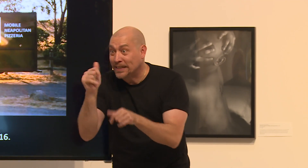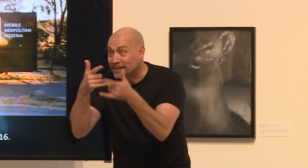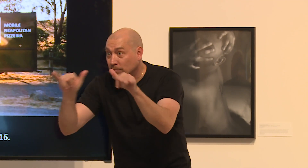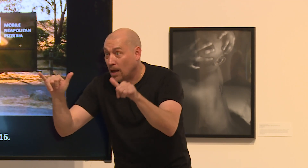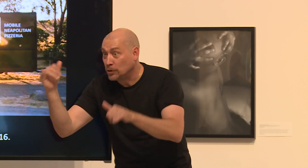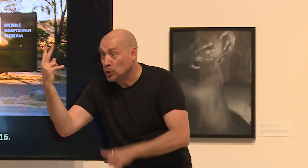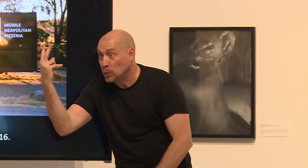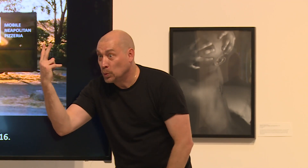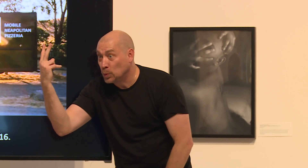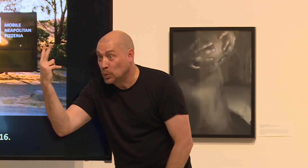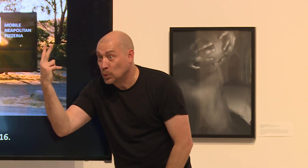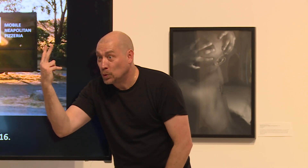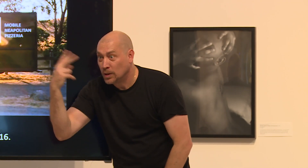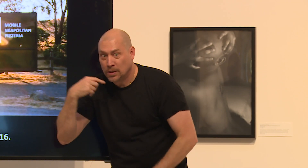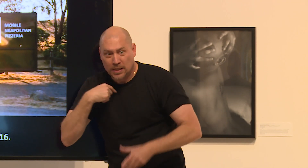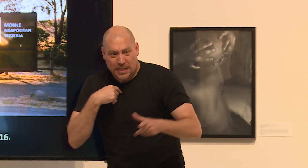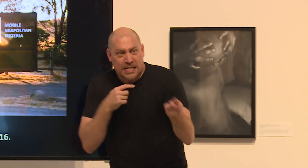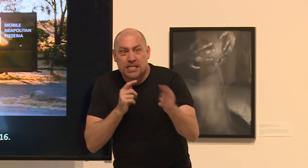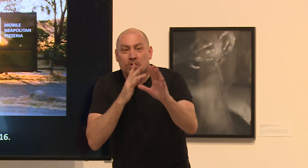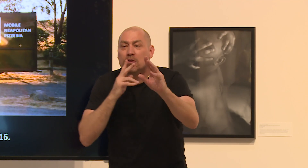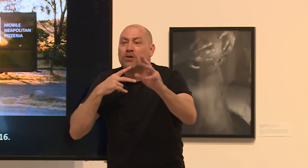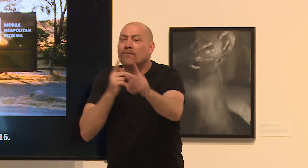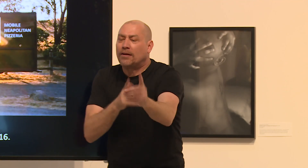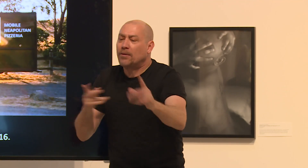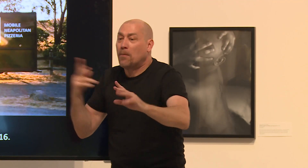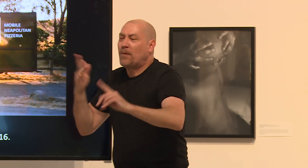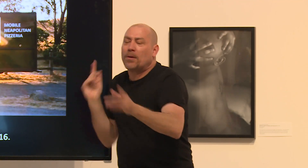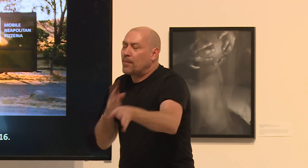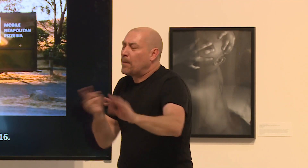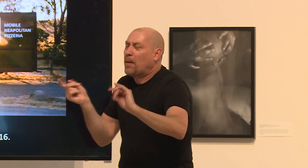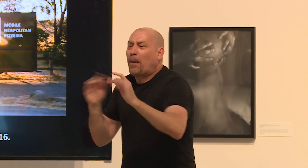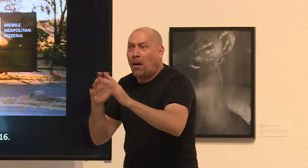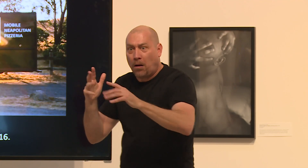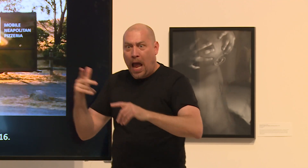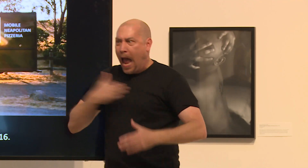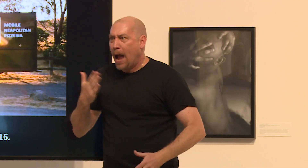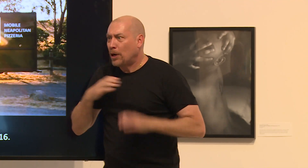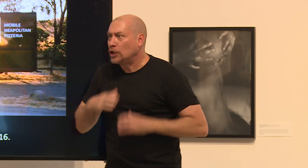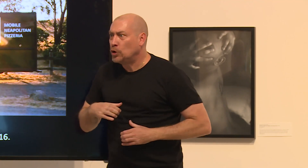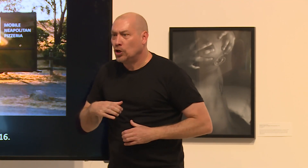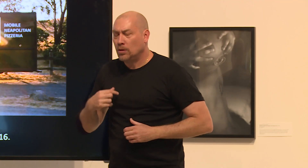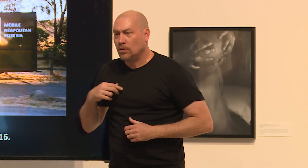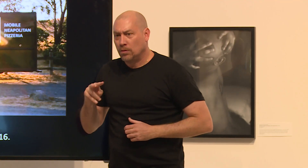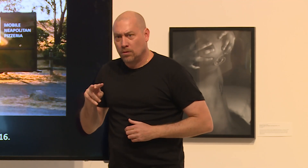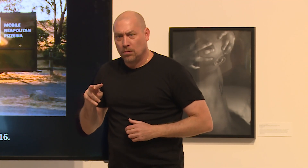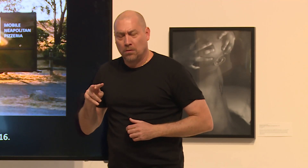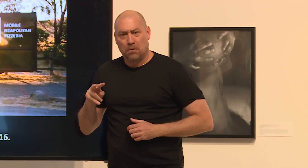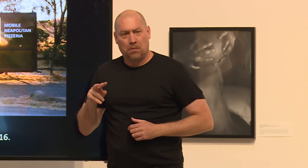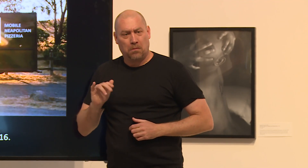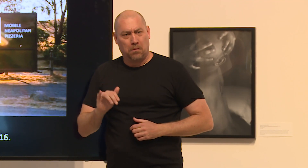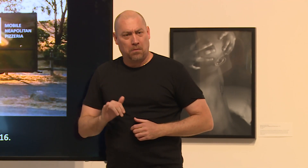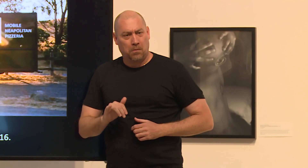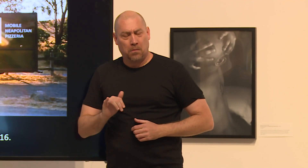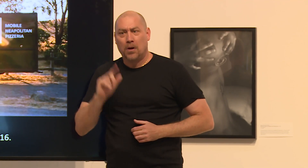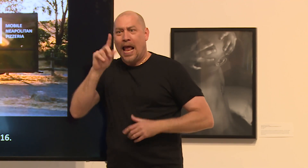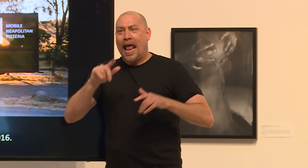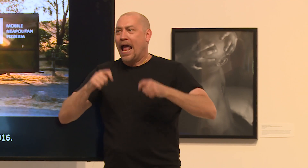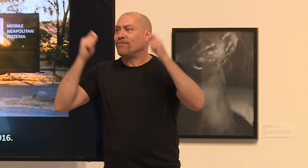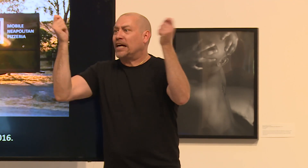well, we could do 2. This is a small oven. We're only going to be able to get 2 at a time kind of thing. And we want to satisfy our customers. So how are we going to make